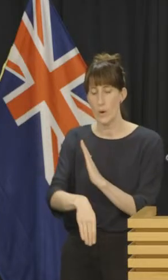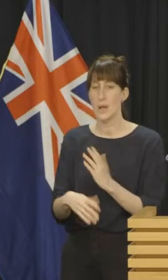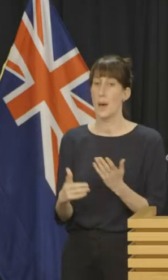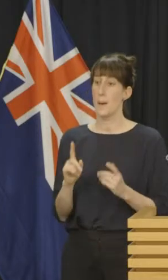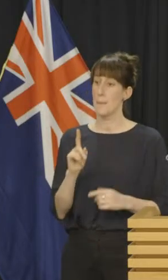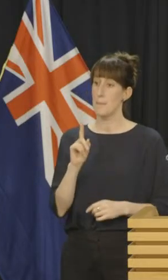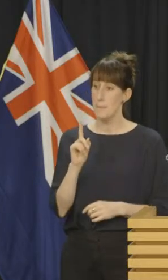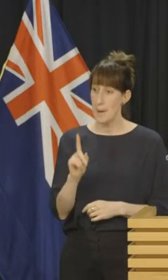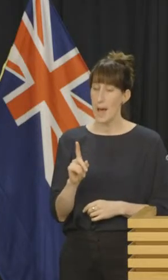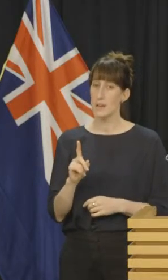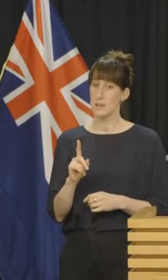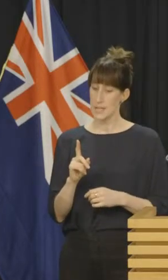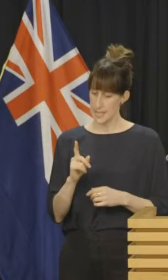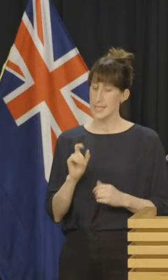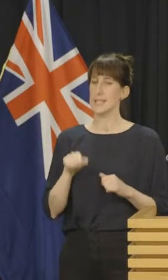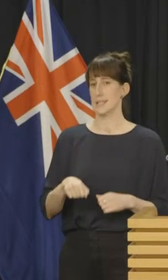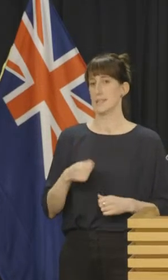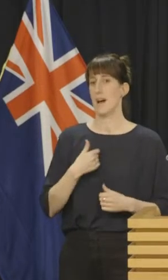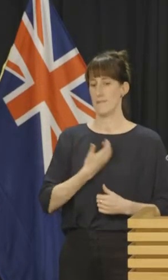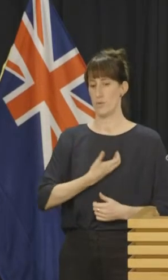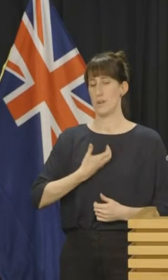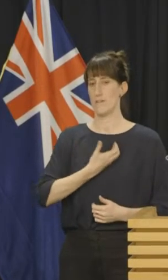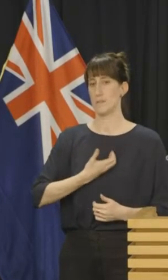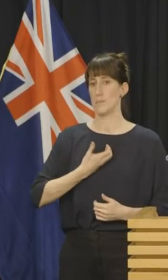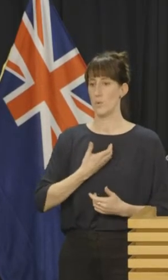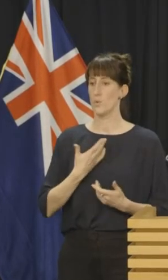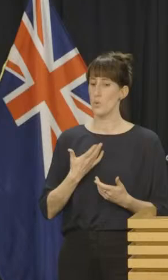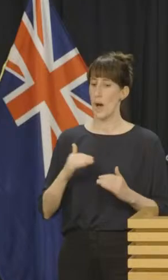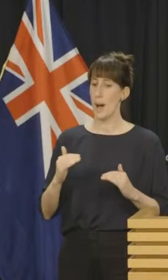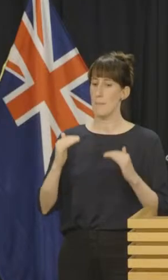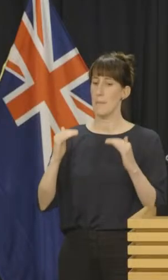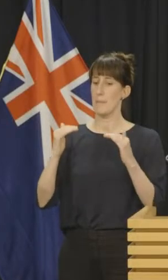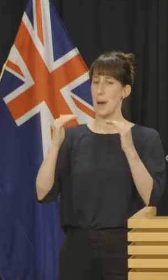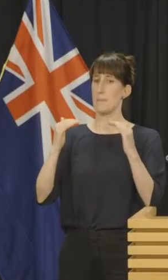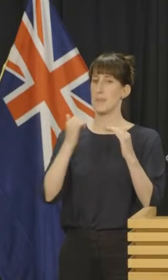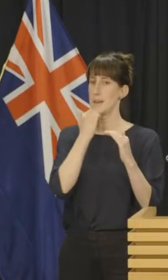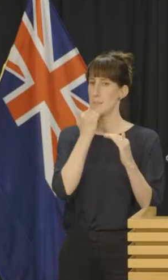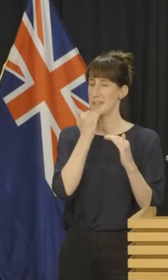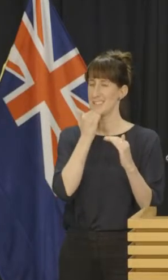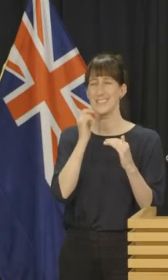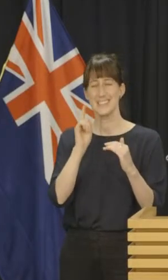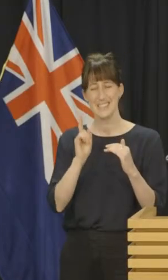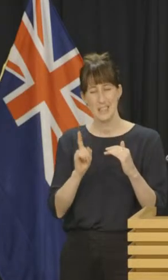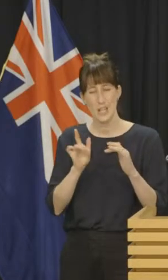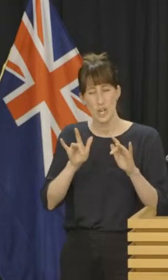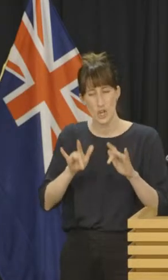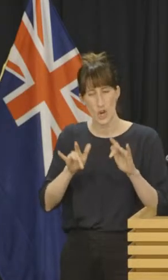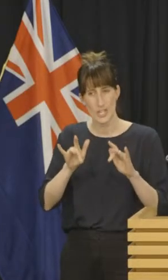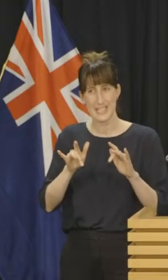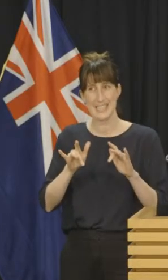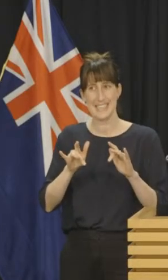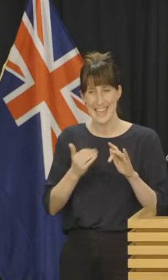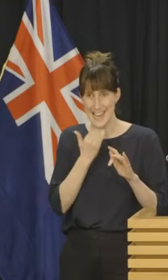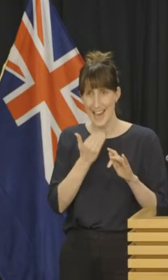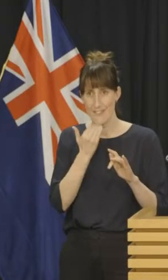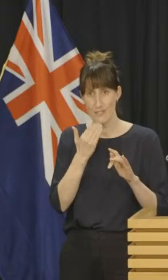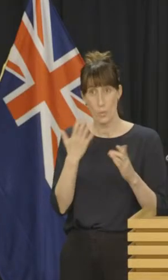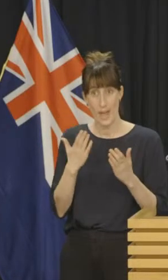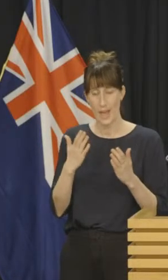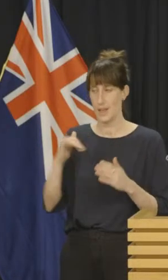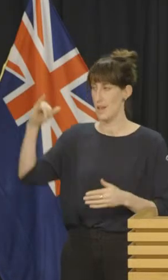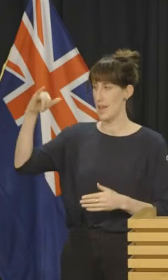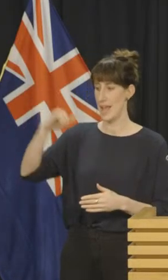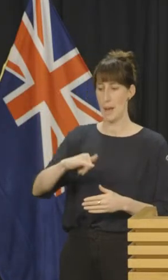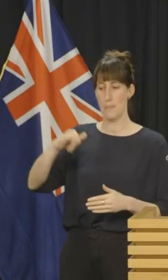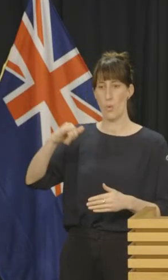more comfortable with the level of testing that we're seeing at the moment. I think we've still got a little bit more work to do around testing at the border, and I've been working